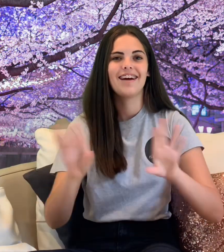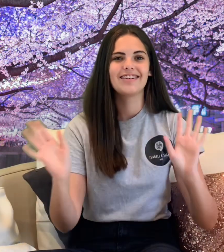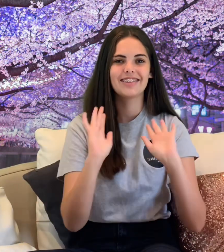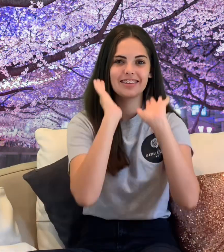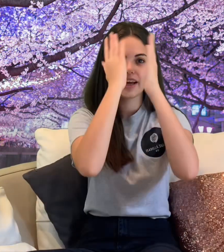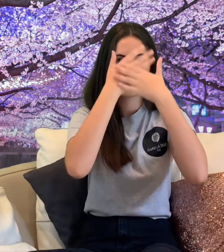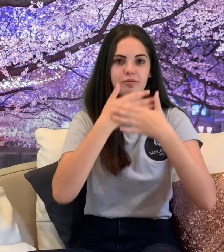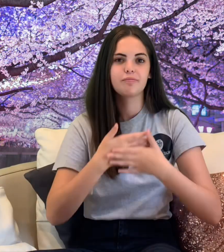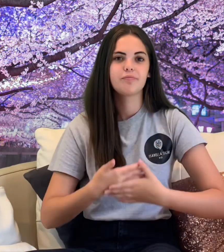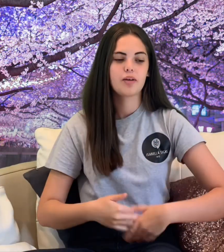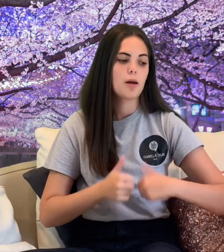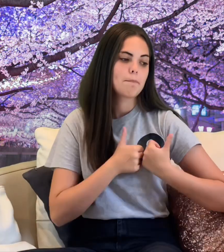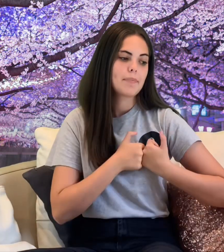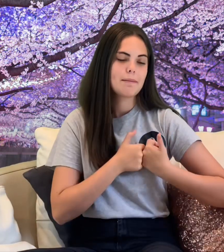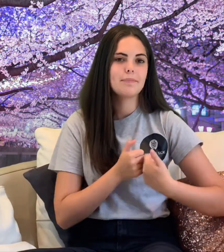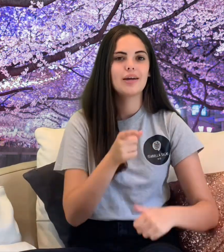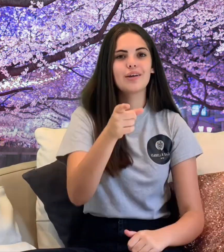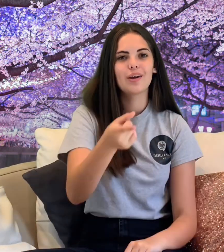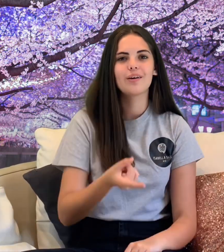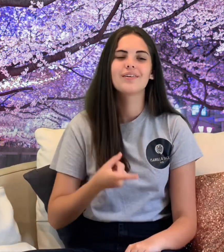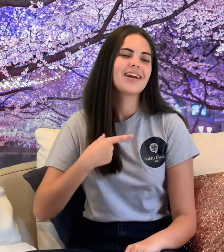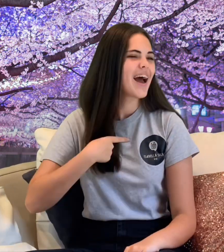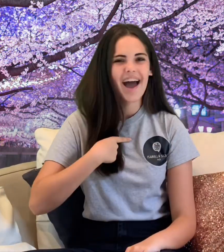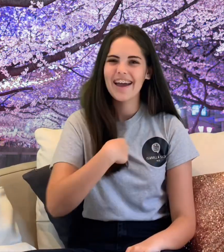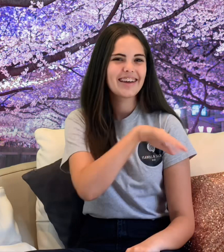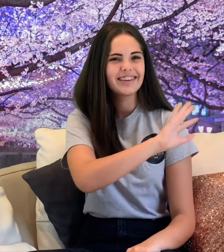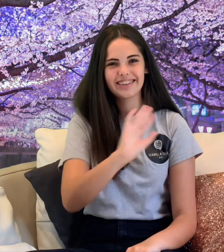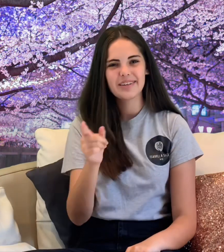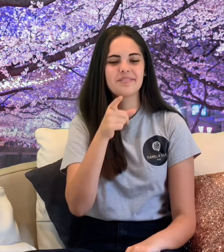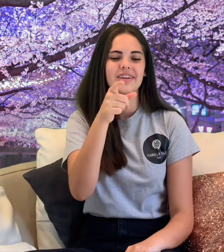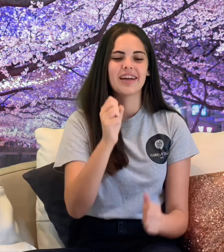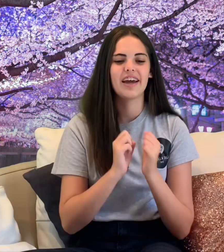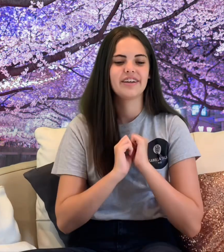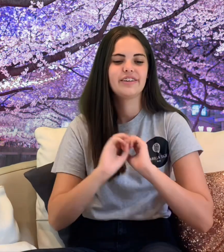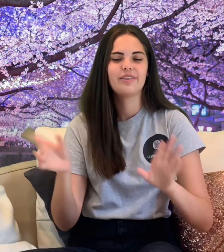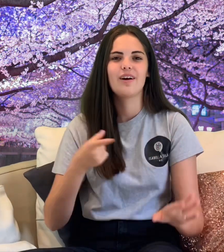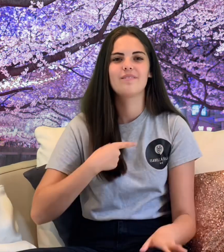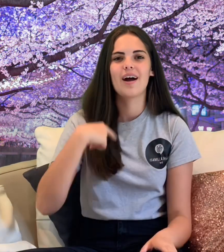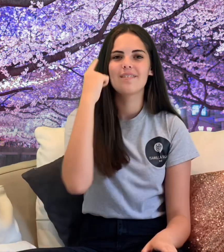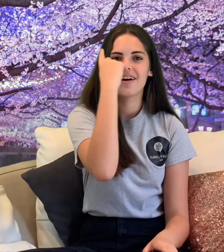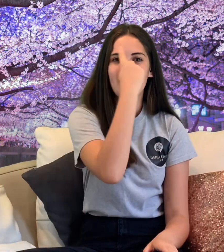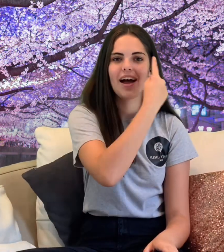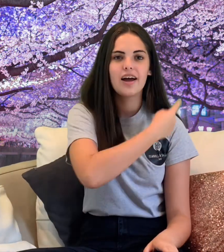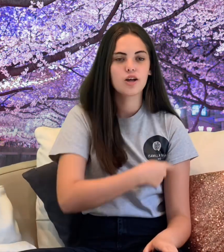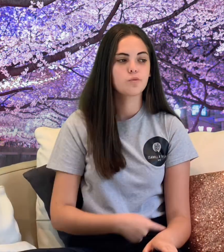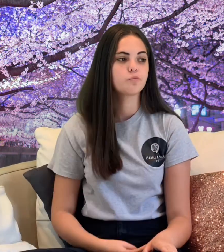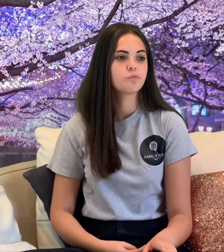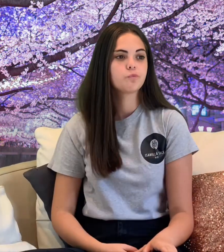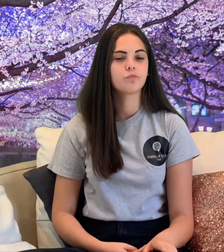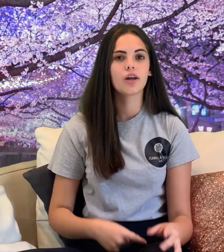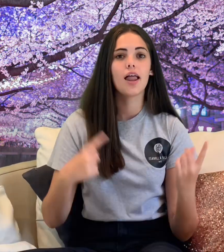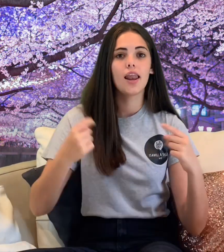lost tonight. Let me get you in. I can't seem to get you off my mind. Let's get